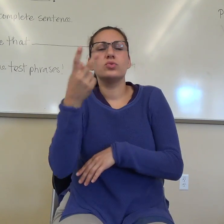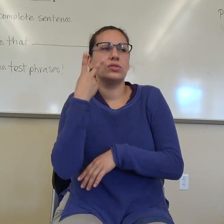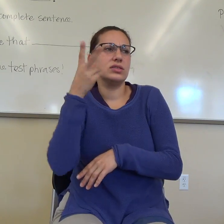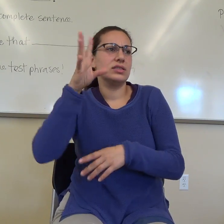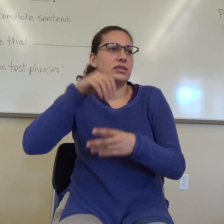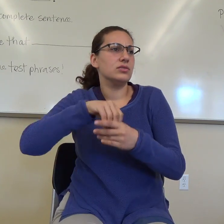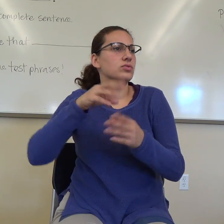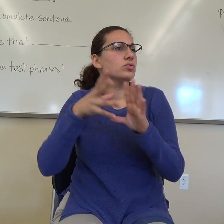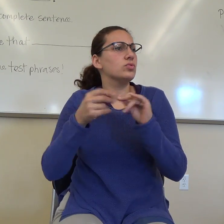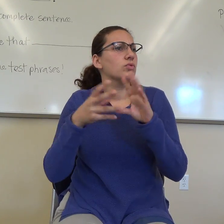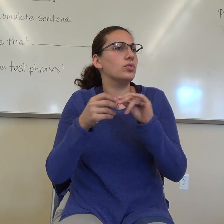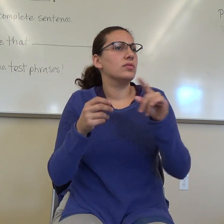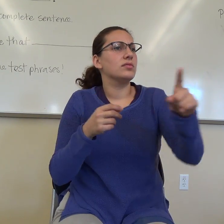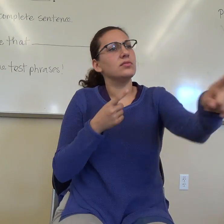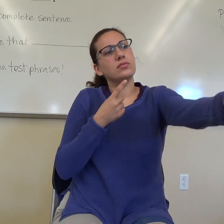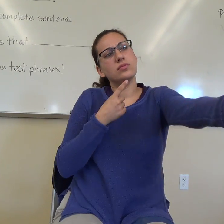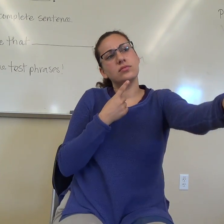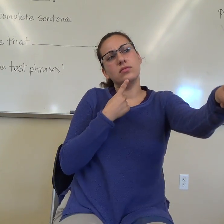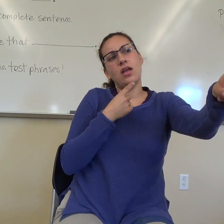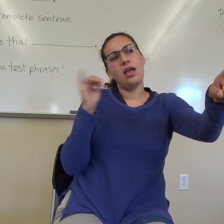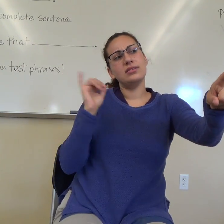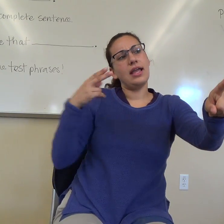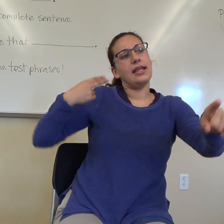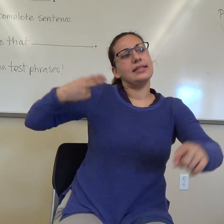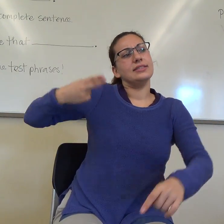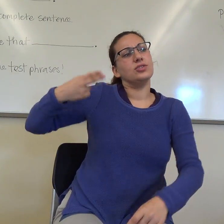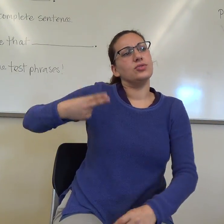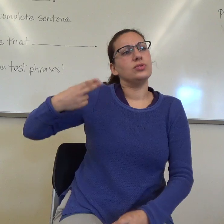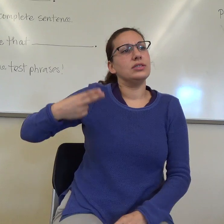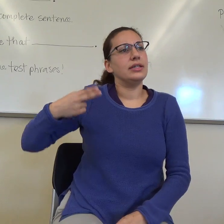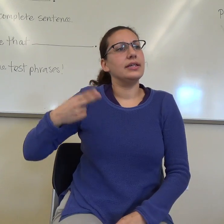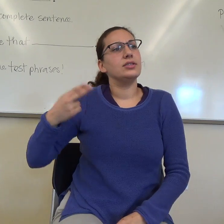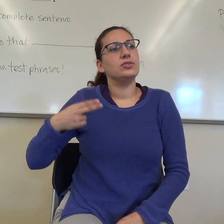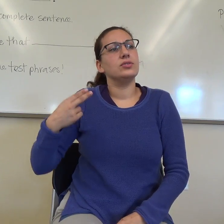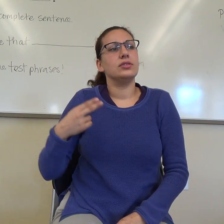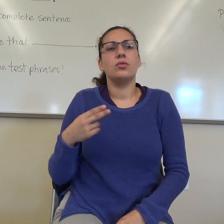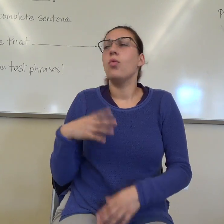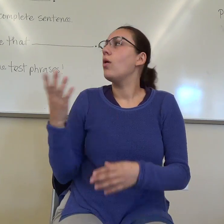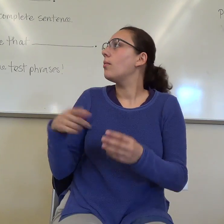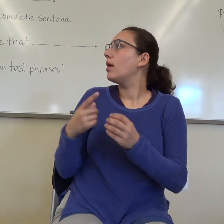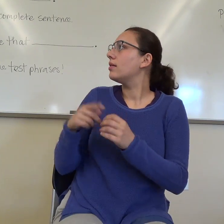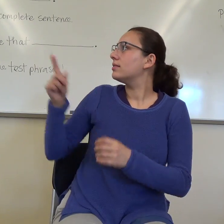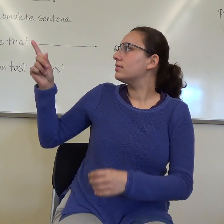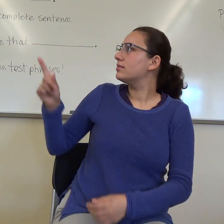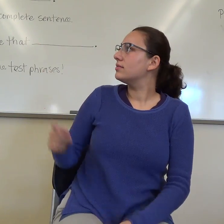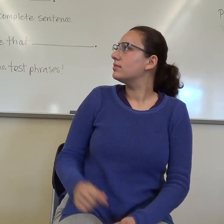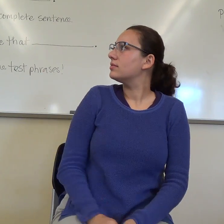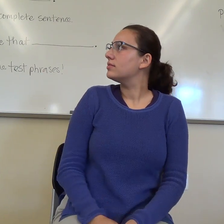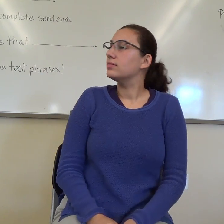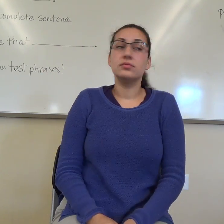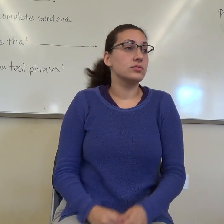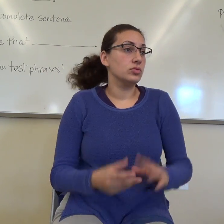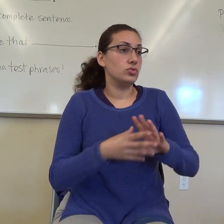like history. Okay, what about this? Let's look back at